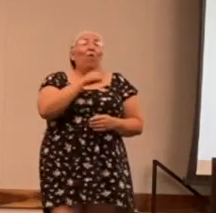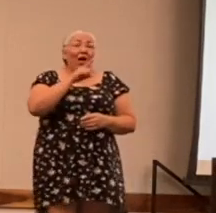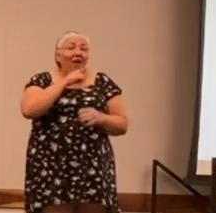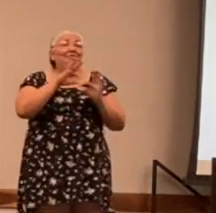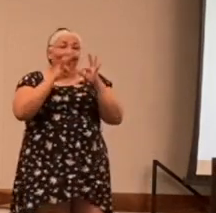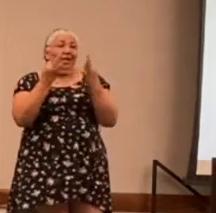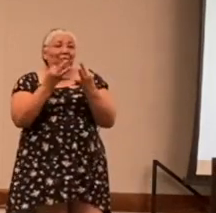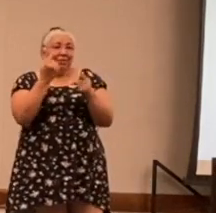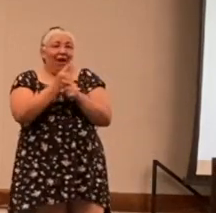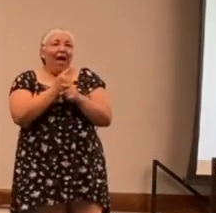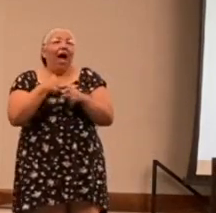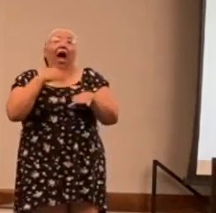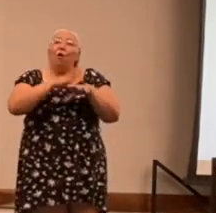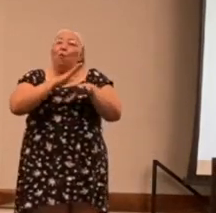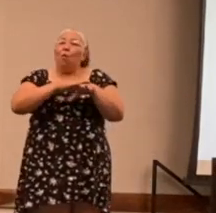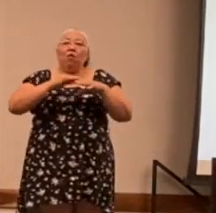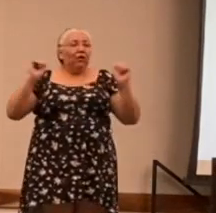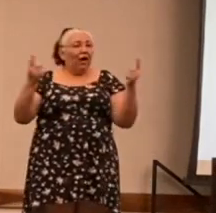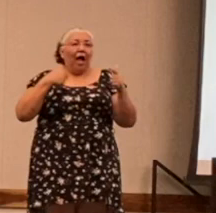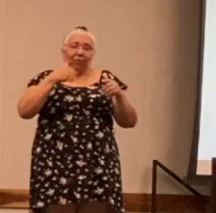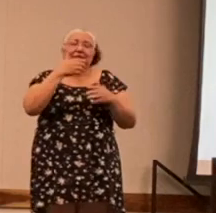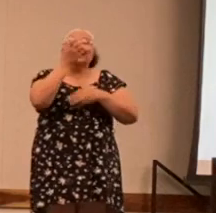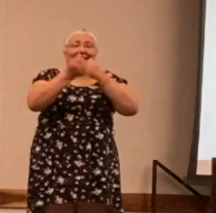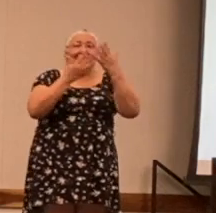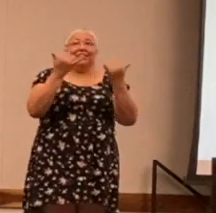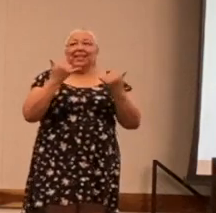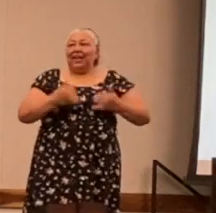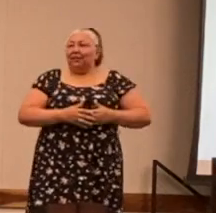right? I warned everybody I was going to see today.